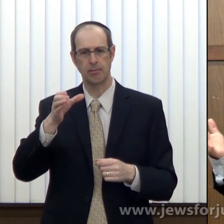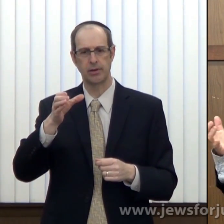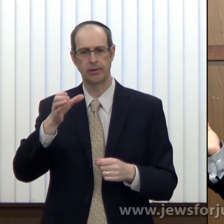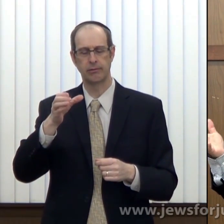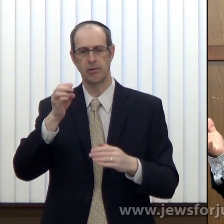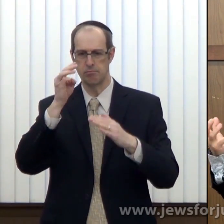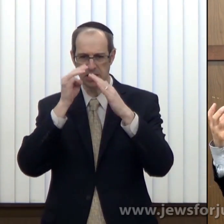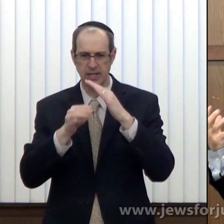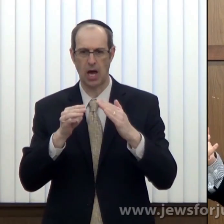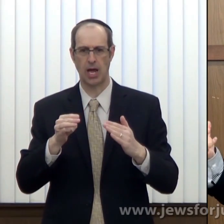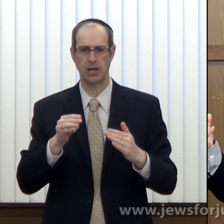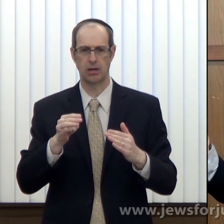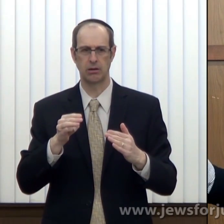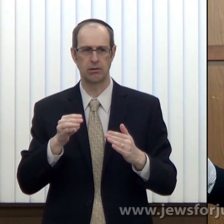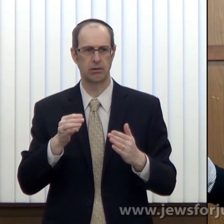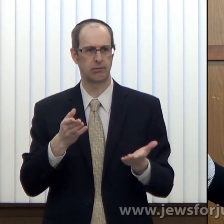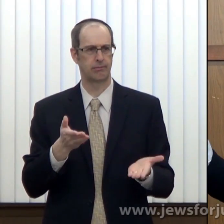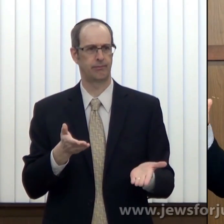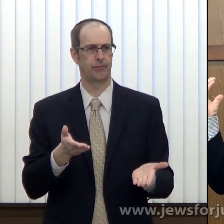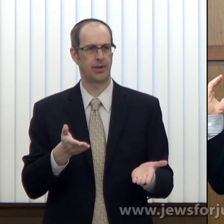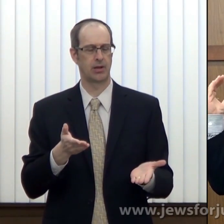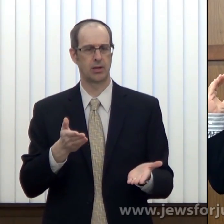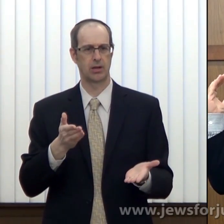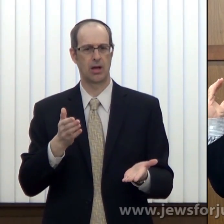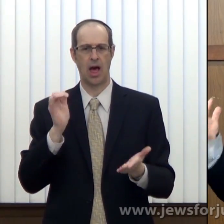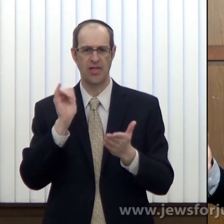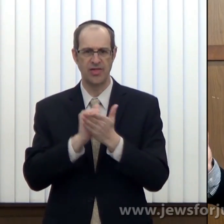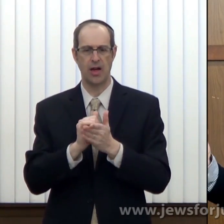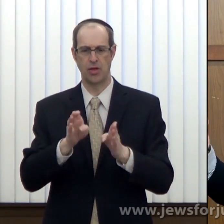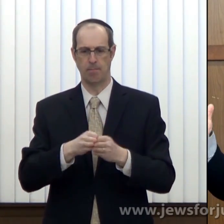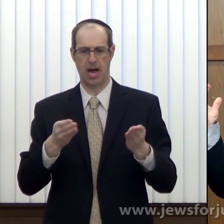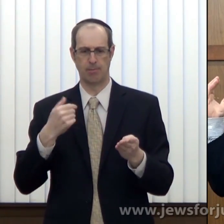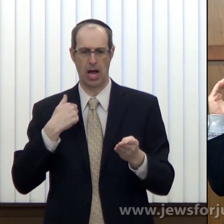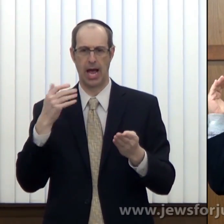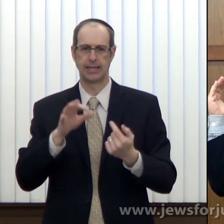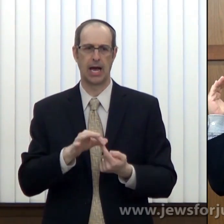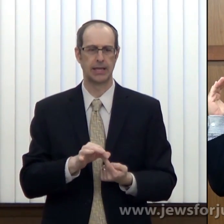know that the Bible has such a concept of a special